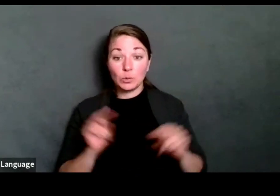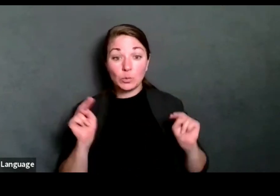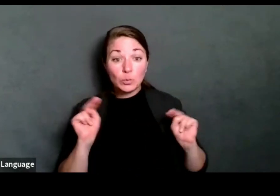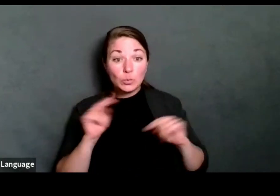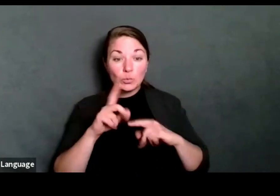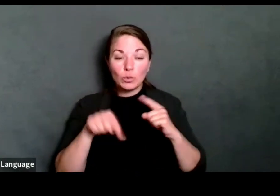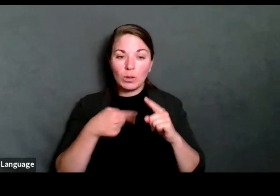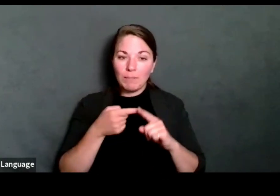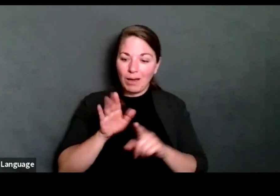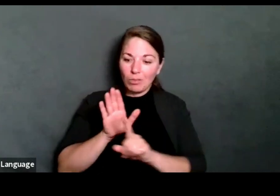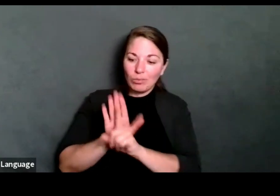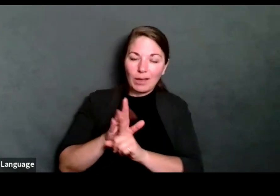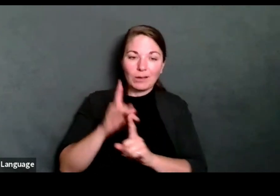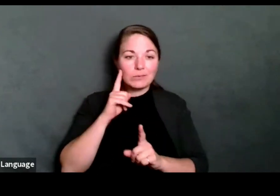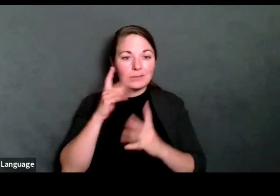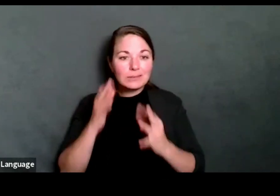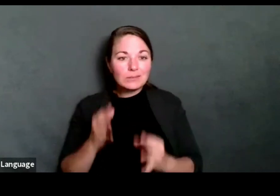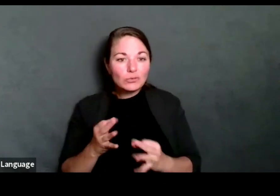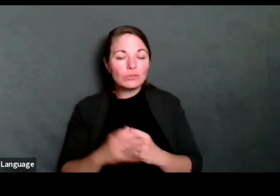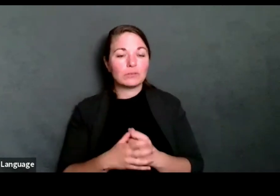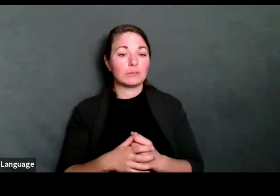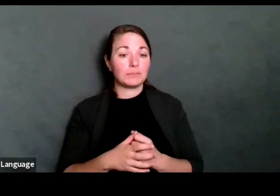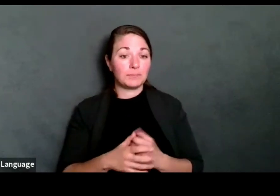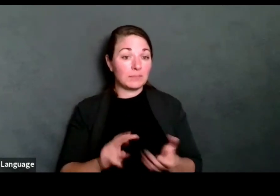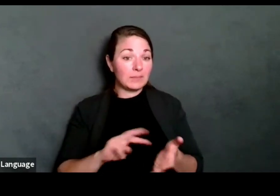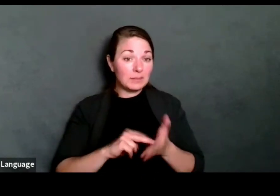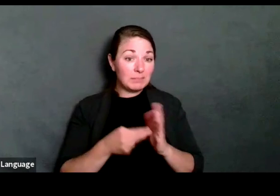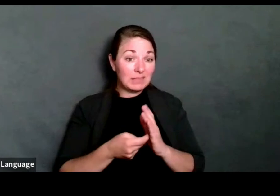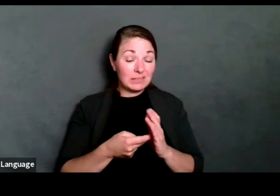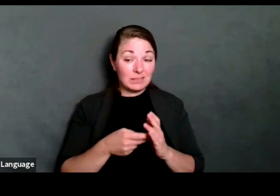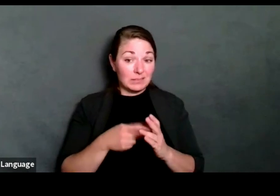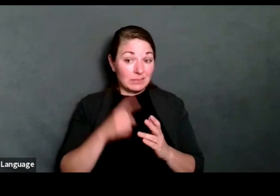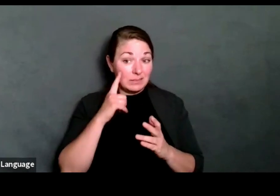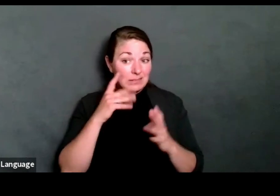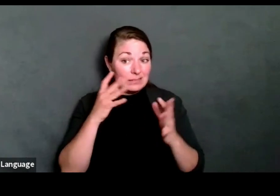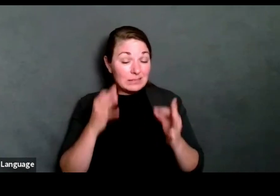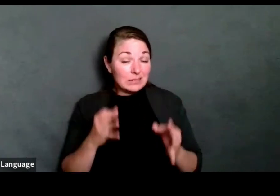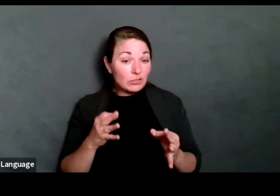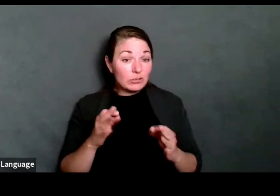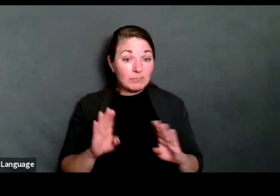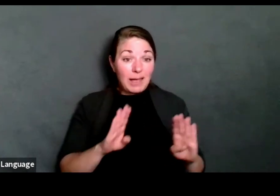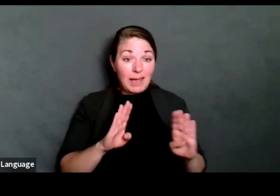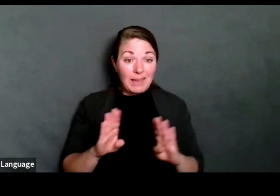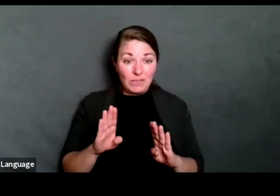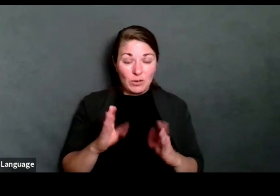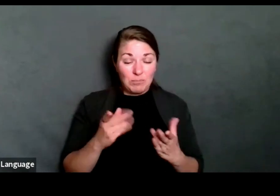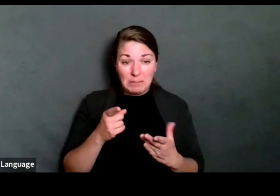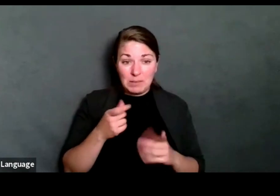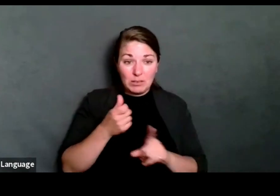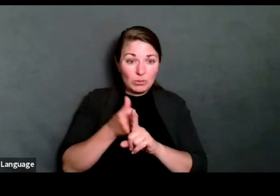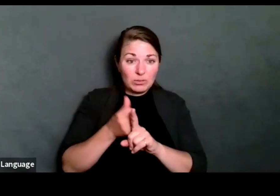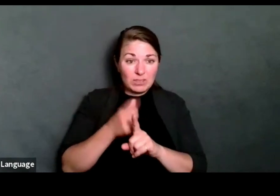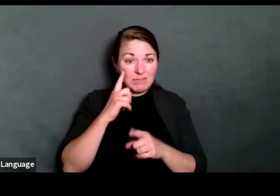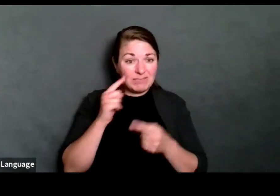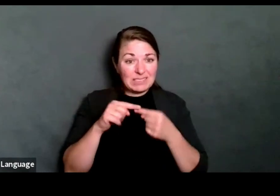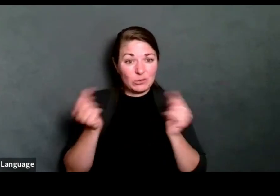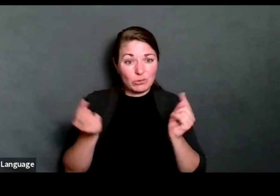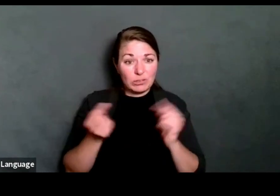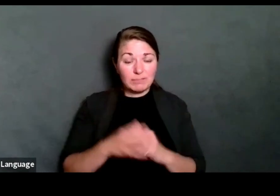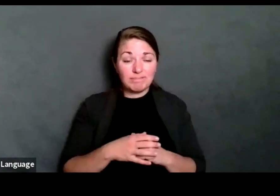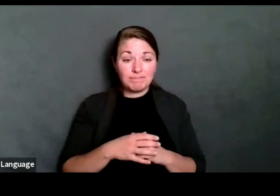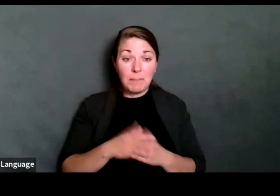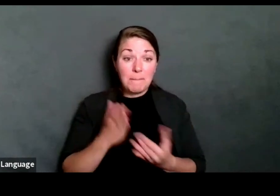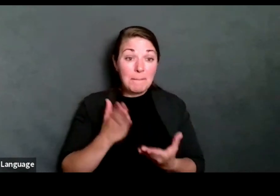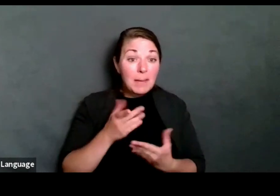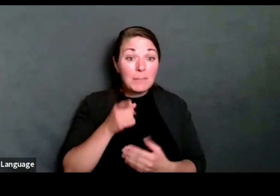and decisions. And that includes behaviors and decisions that you disagree with. You